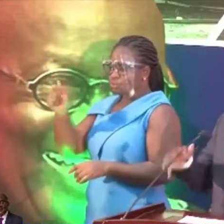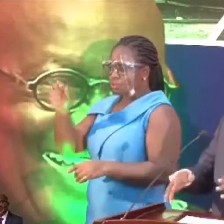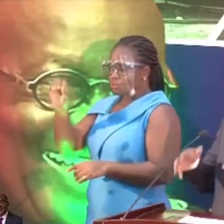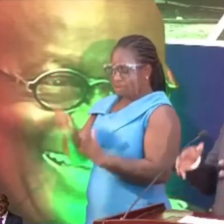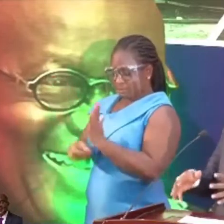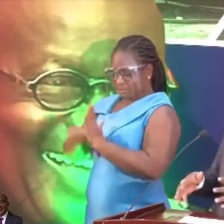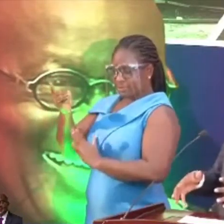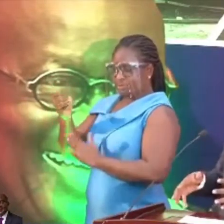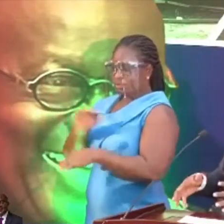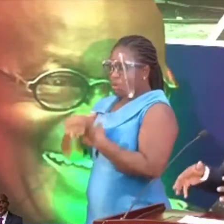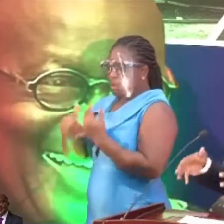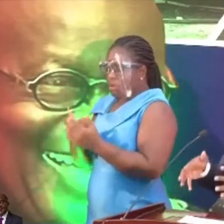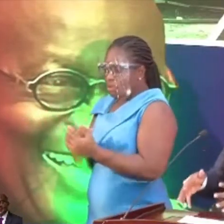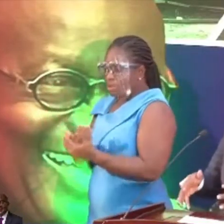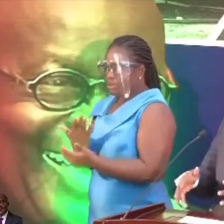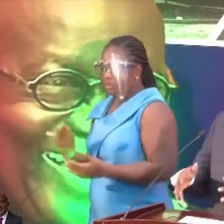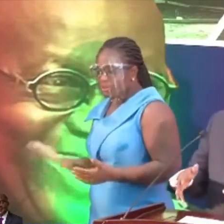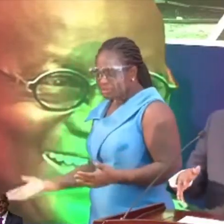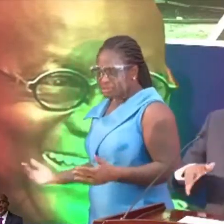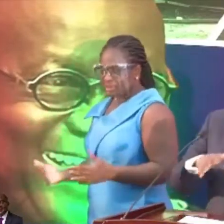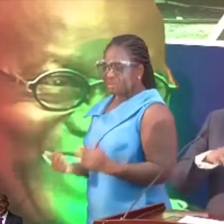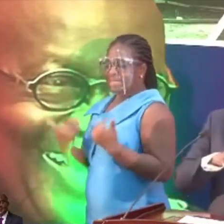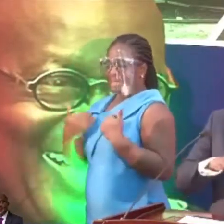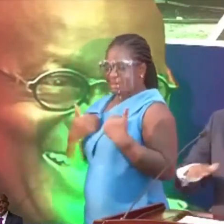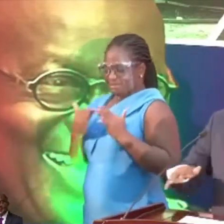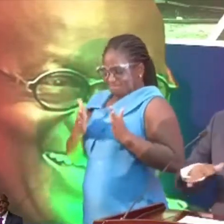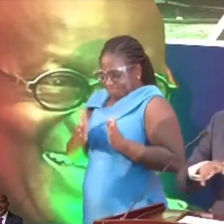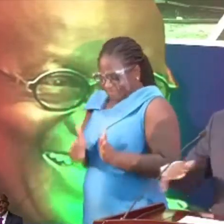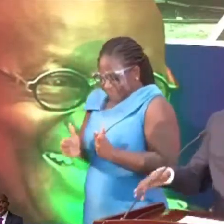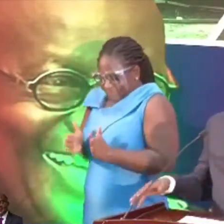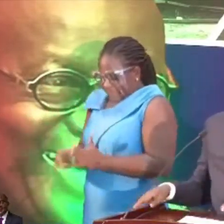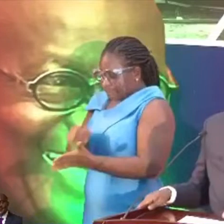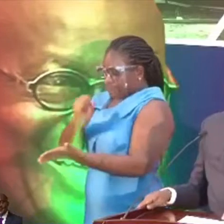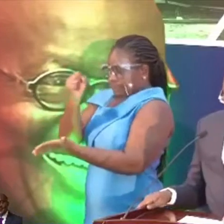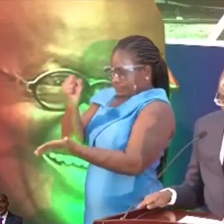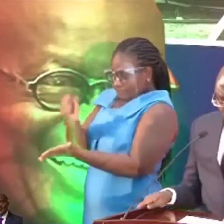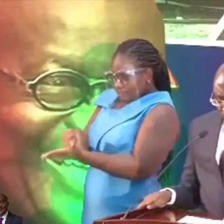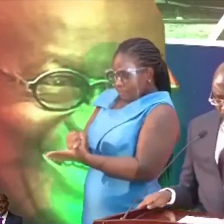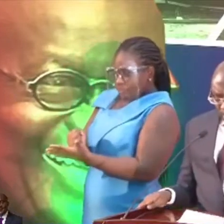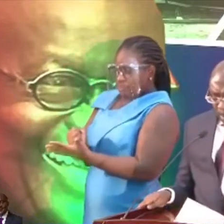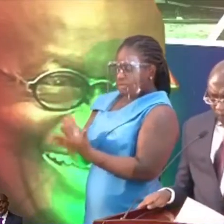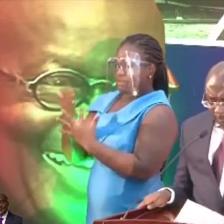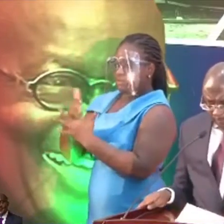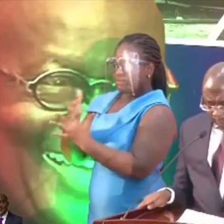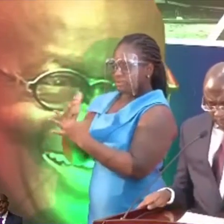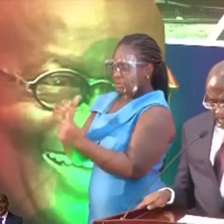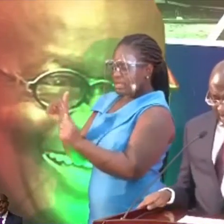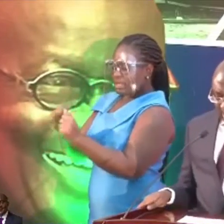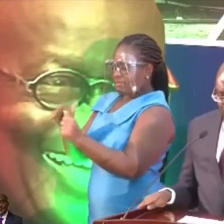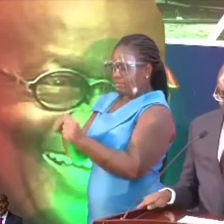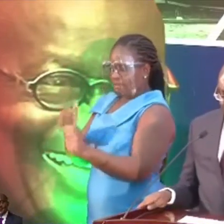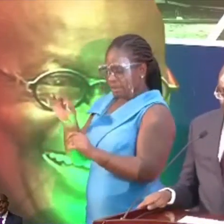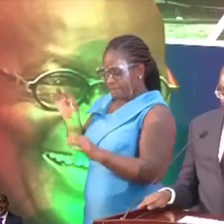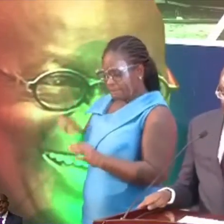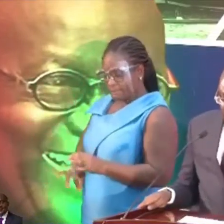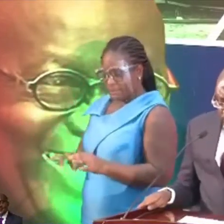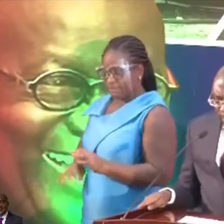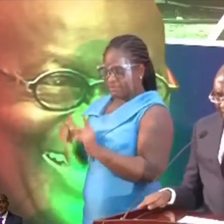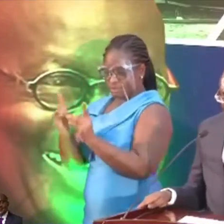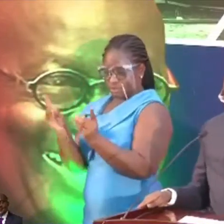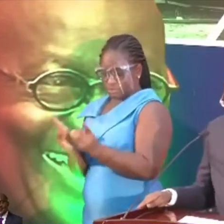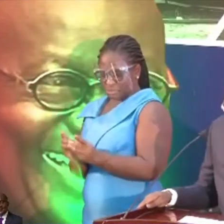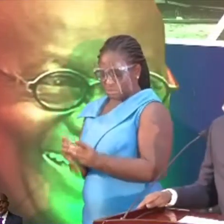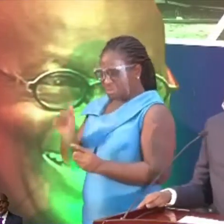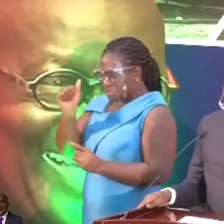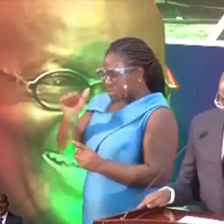all vehicles that we have put in place to ensure equitable distribution of infrastructure. So, ladies